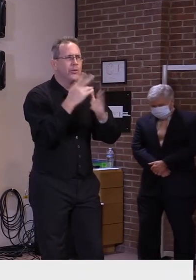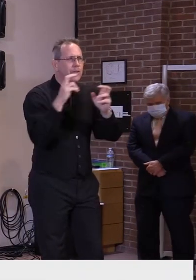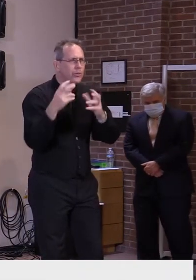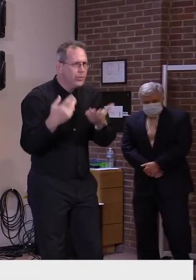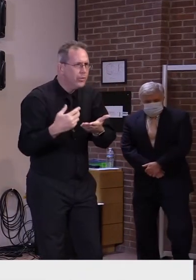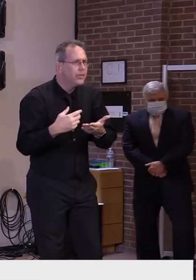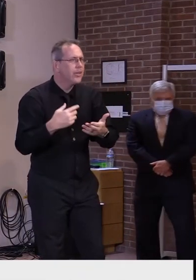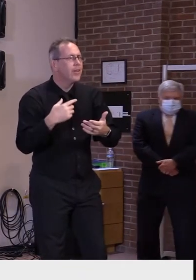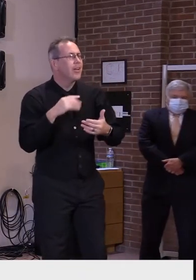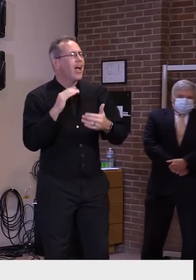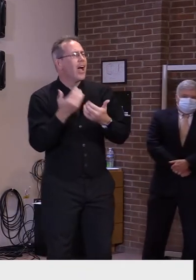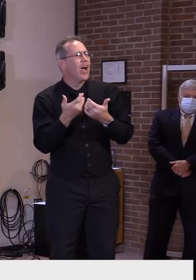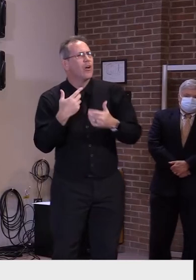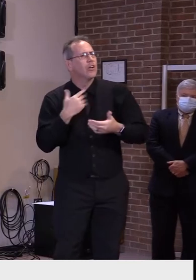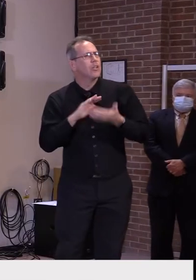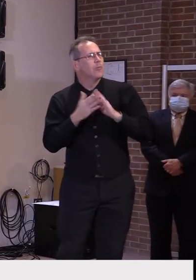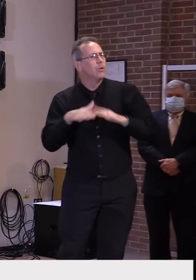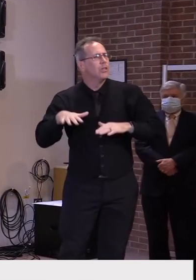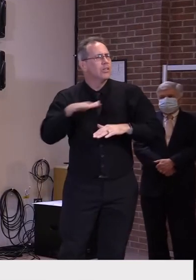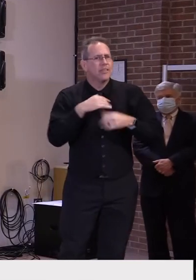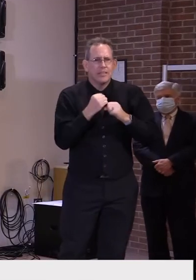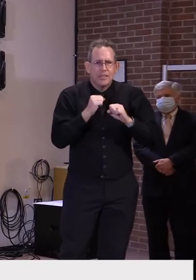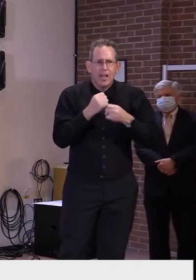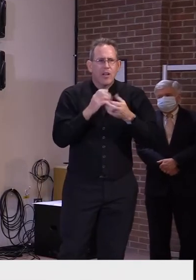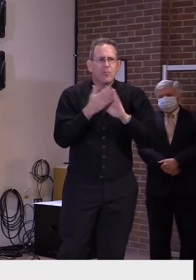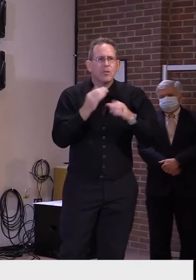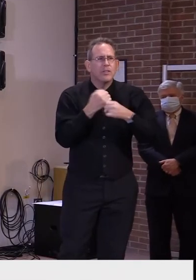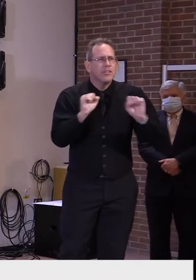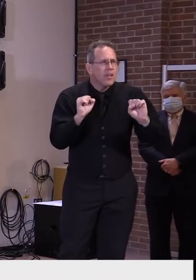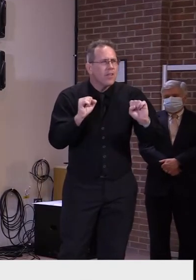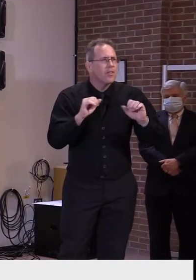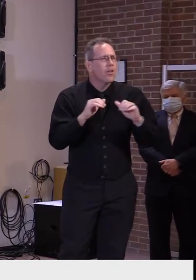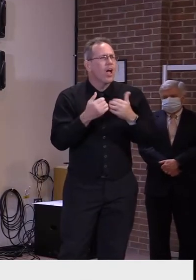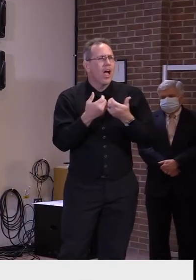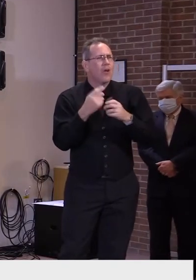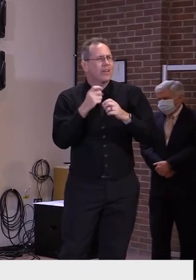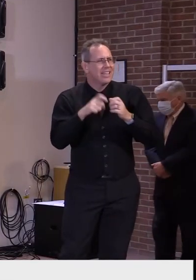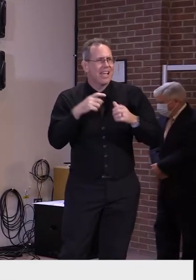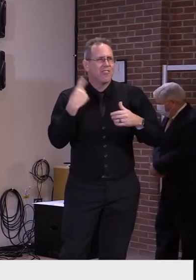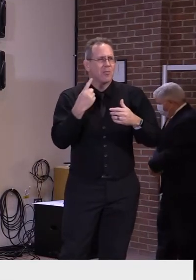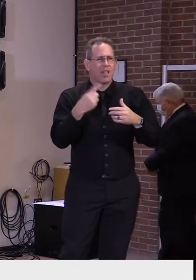local masking, we have to go have that discussion too, as if our agendas are already backed up.